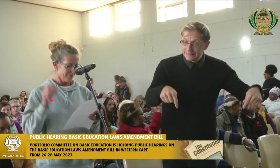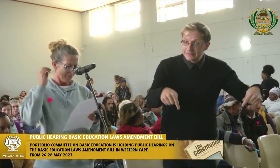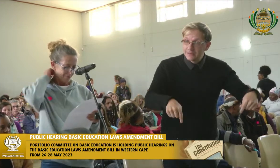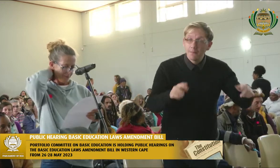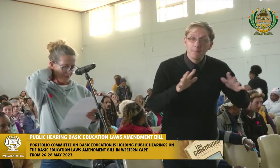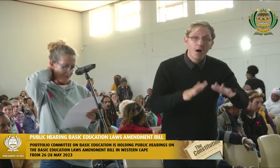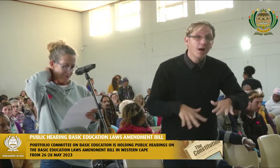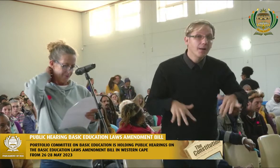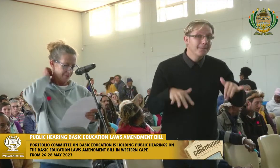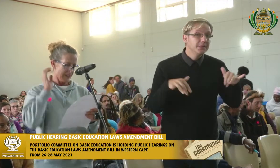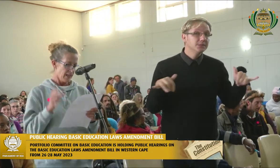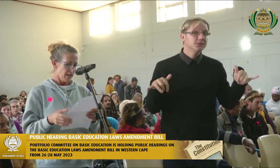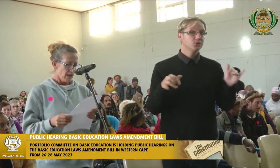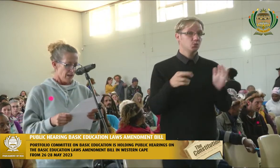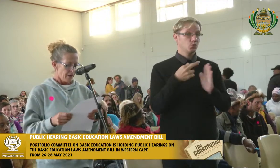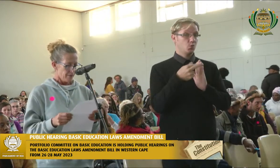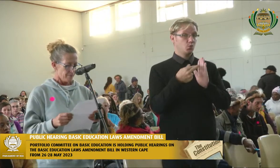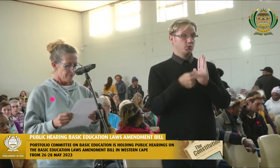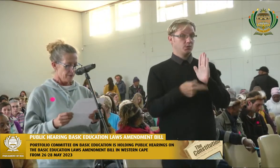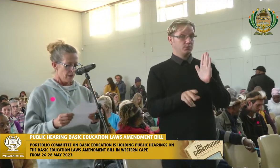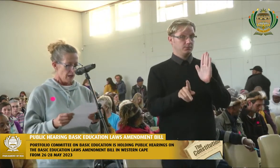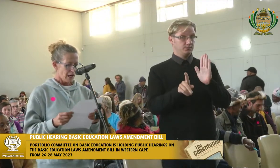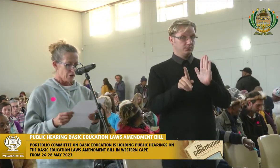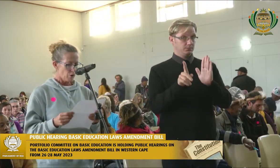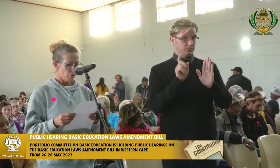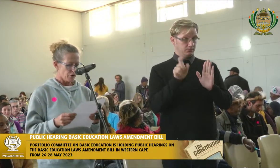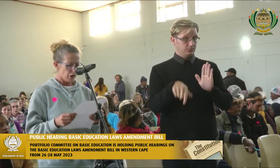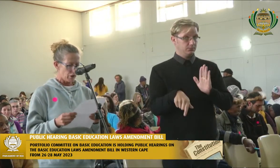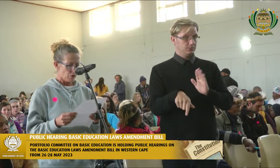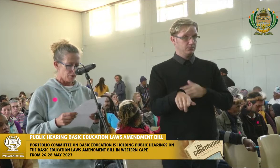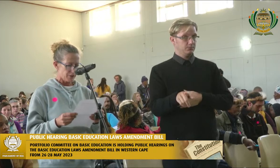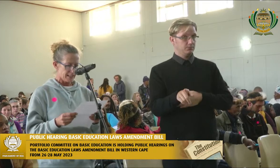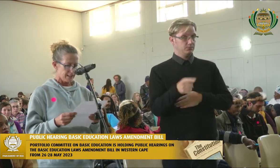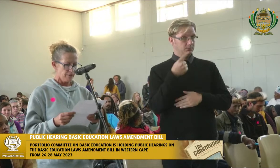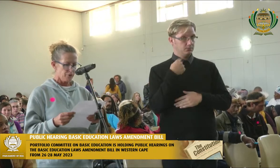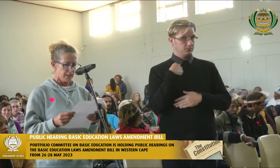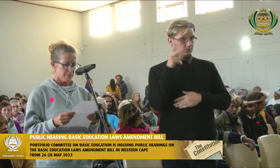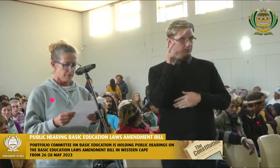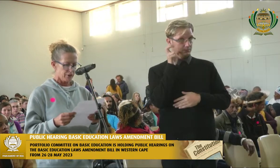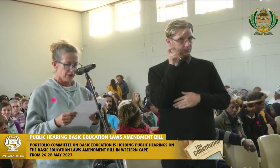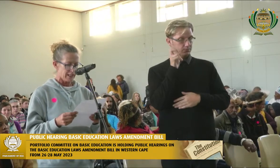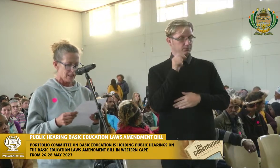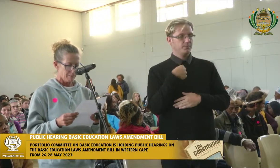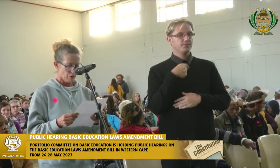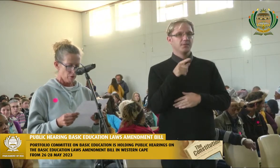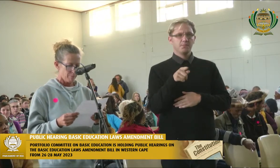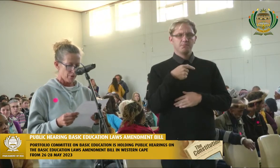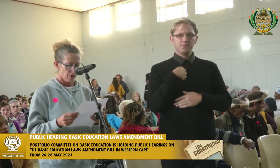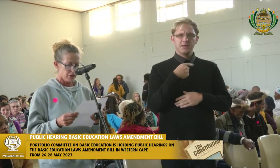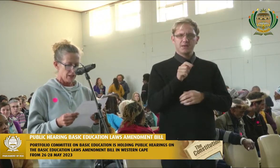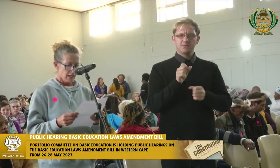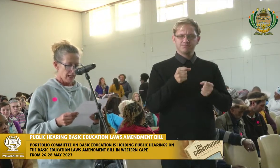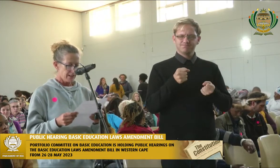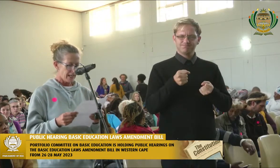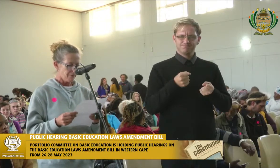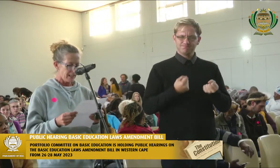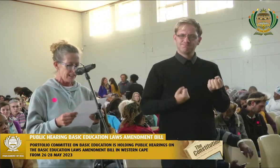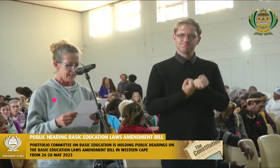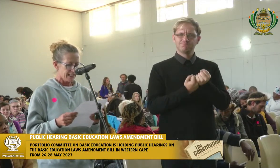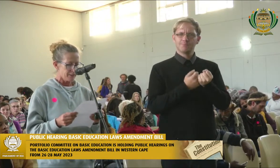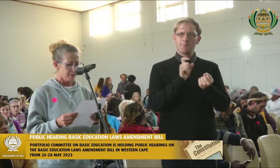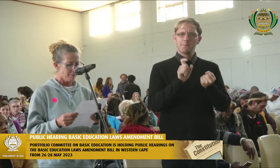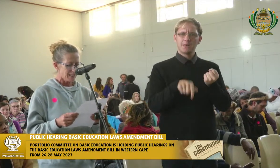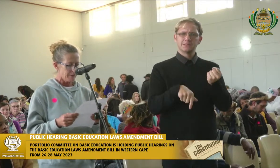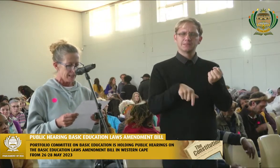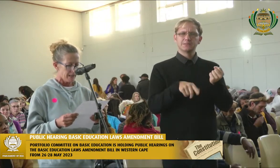still in Parliament. Order. I call for a clause protecting freedom of curriculum or approach, and that if